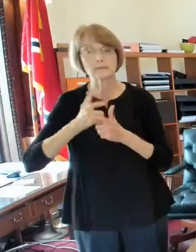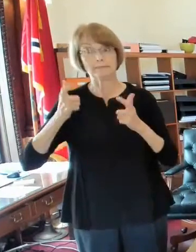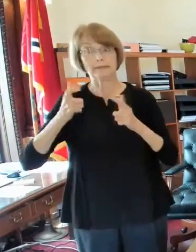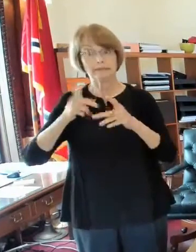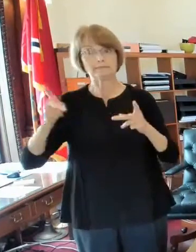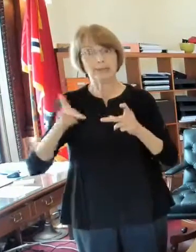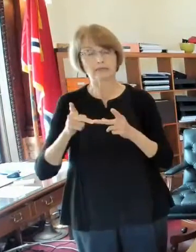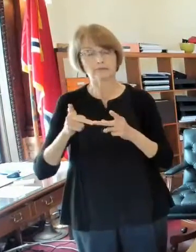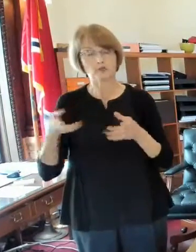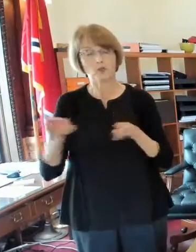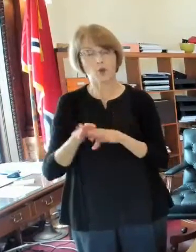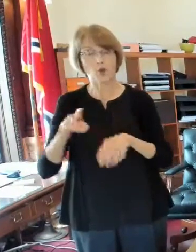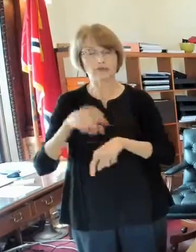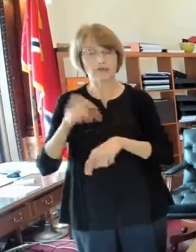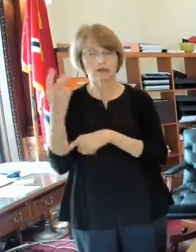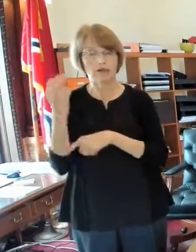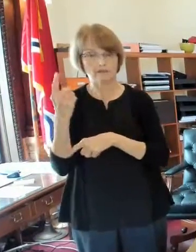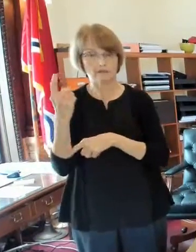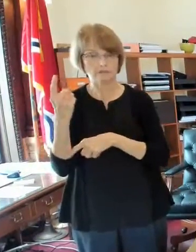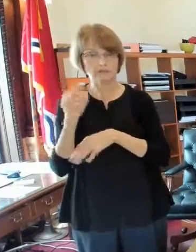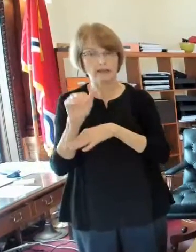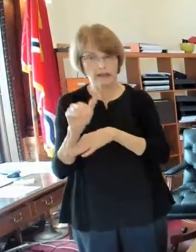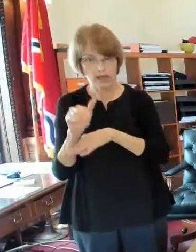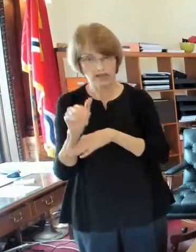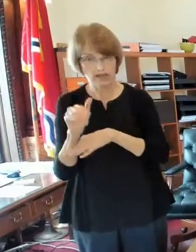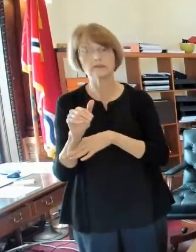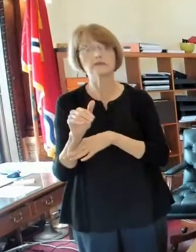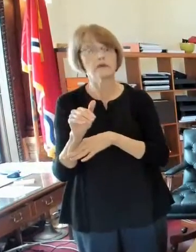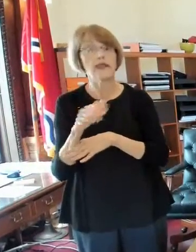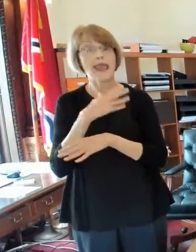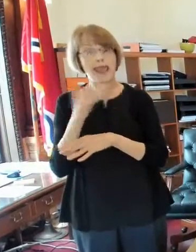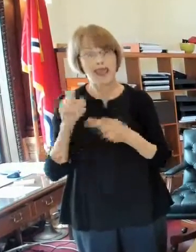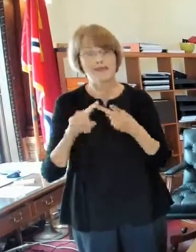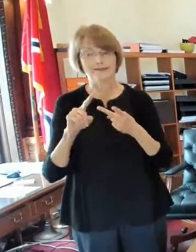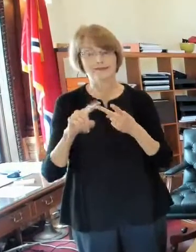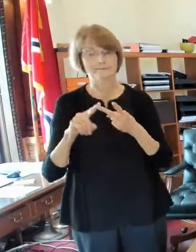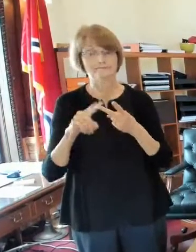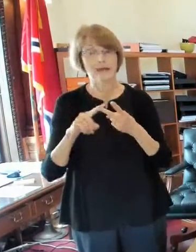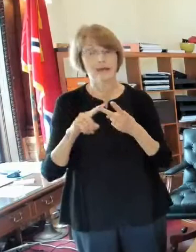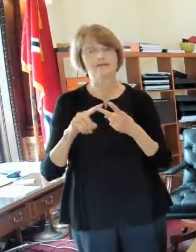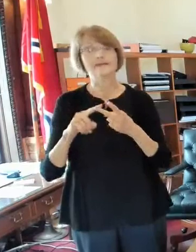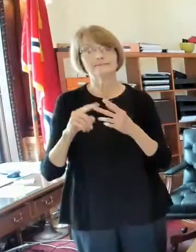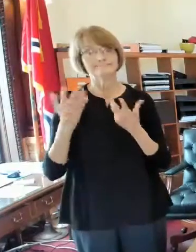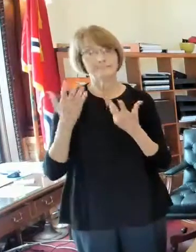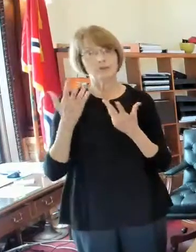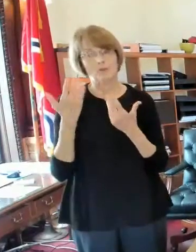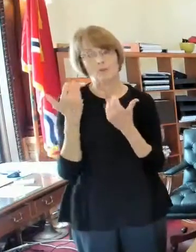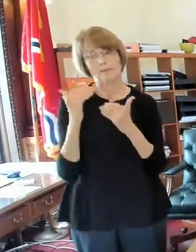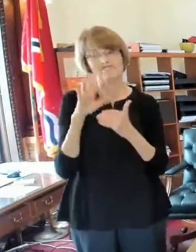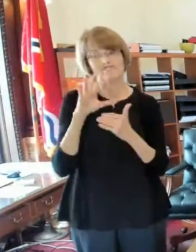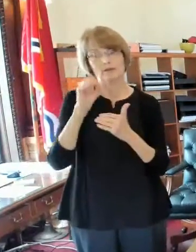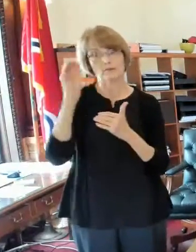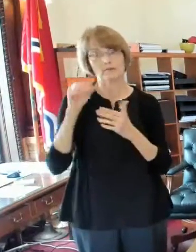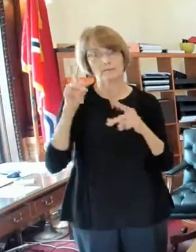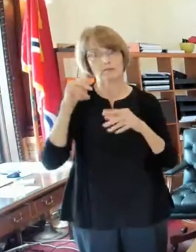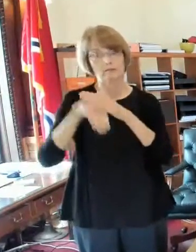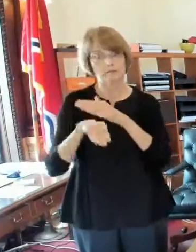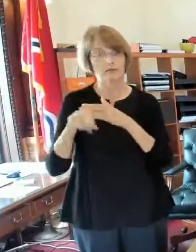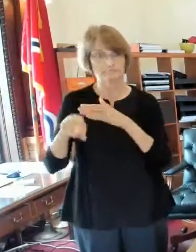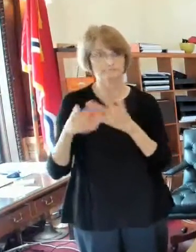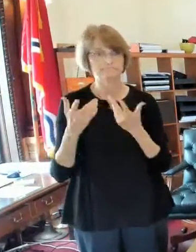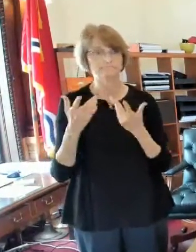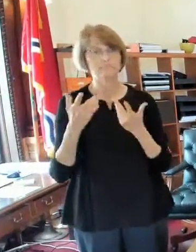it at 11 p.m. and to go to a 50% occupancy. So you can find those on our website.